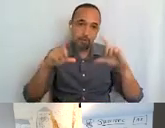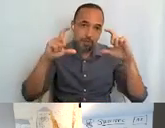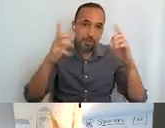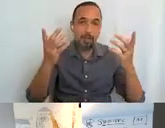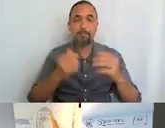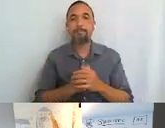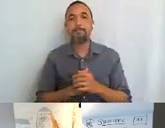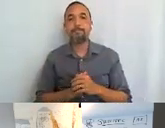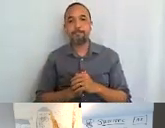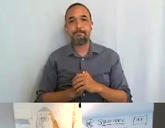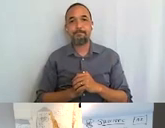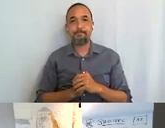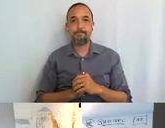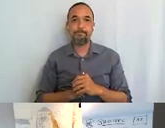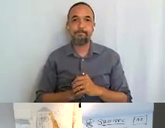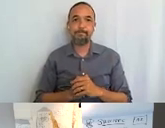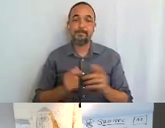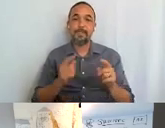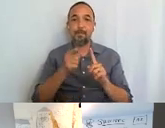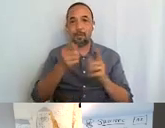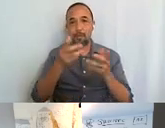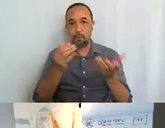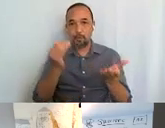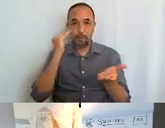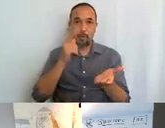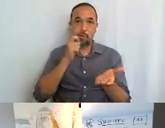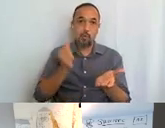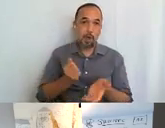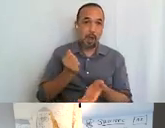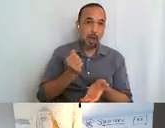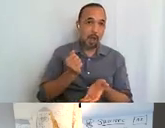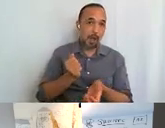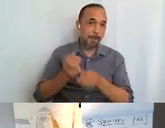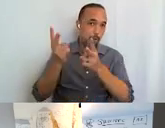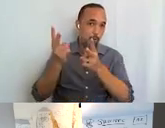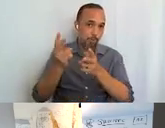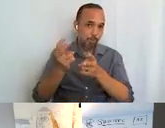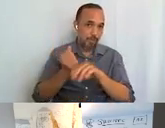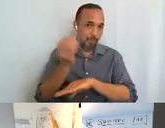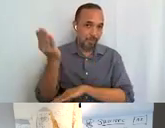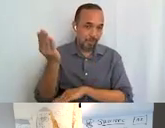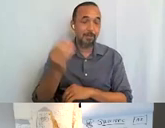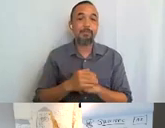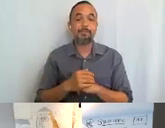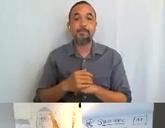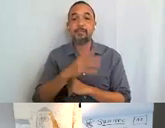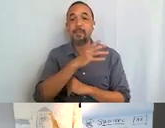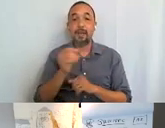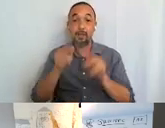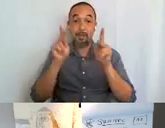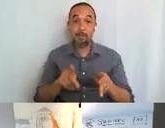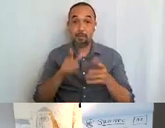But you basically want to figure out who uploads the final submission, and then the person who completed the item, or is someone else who's allocated to